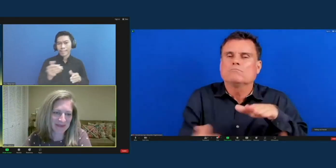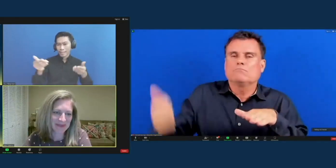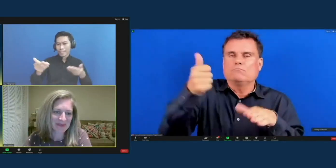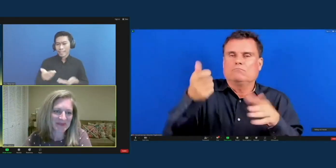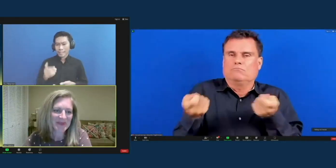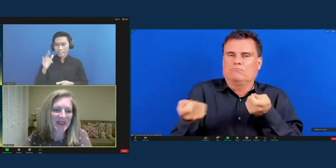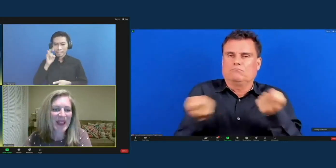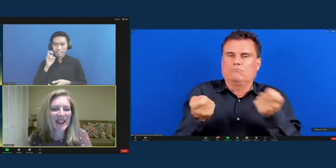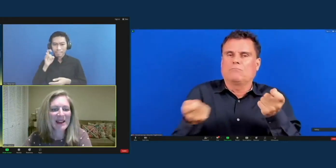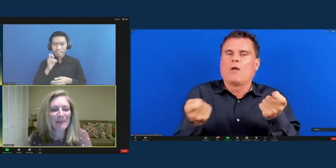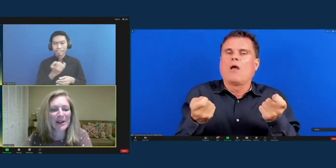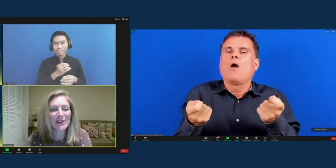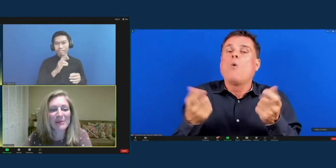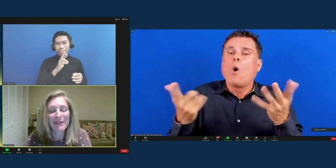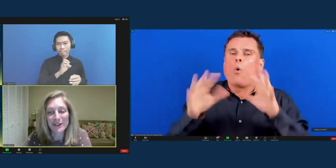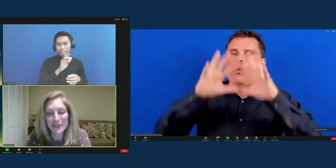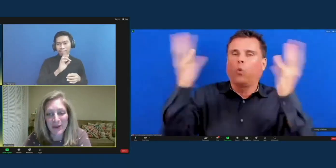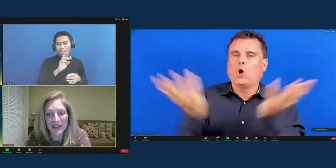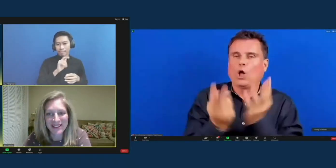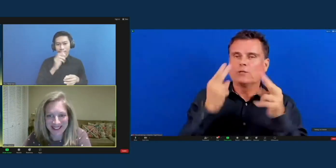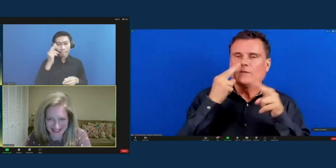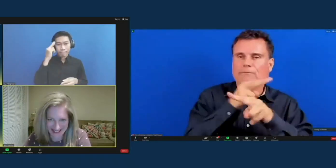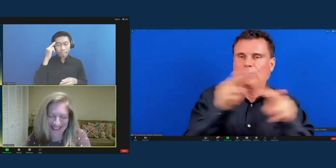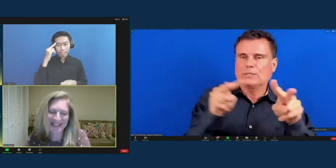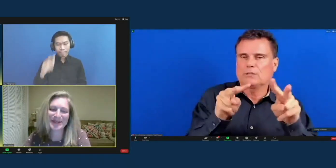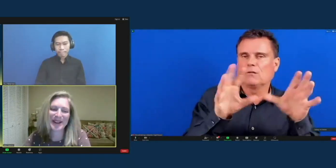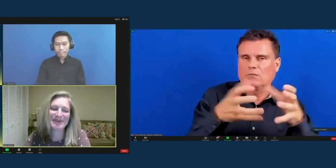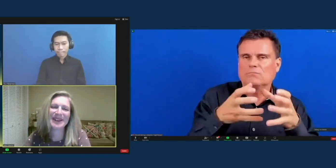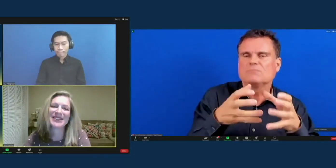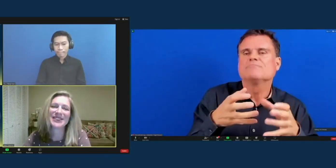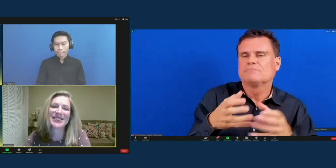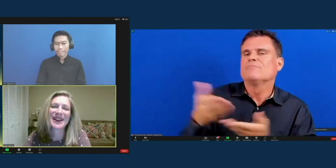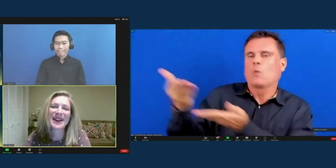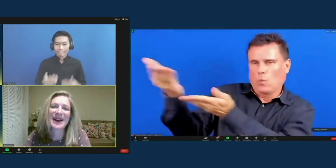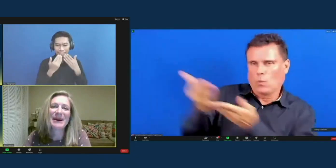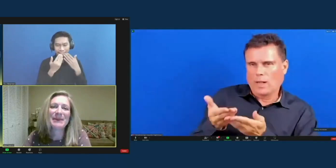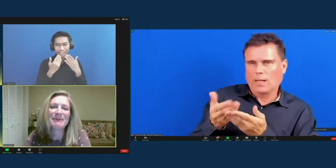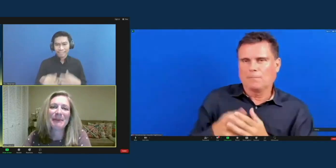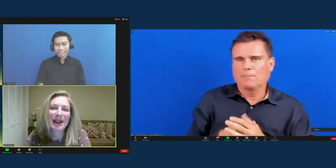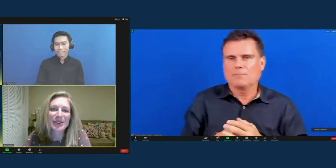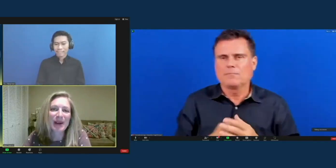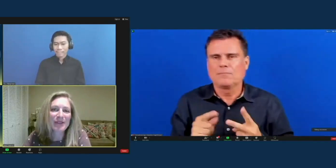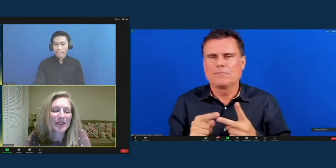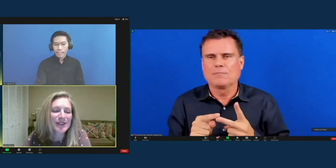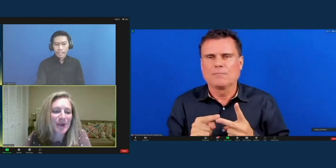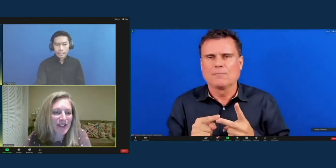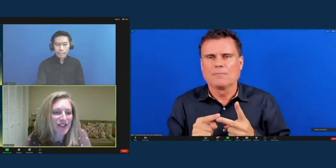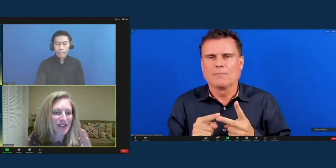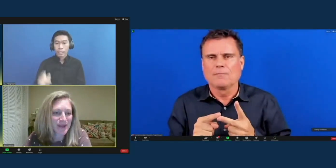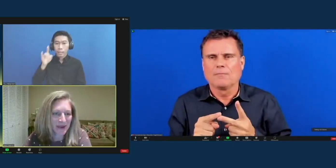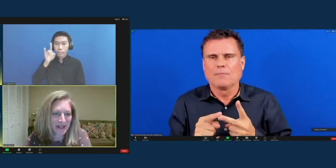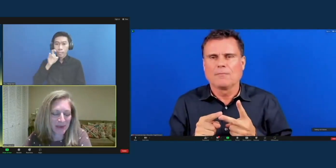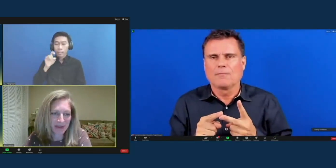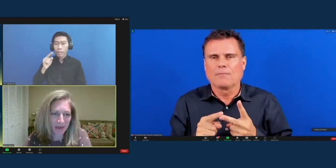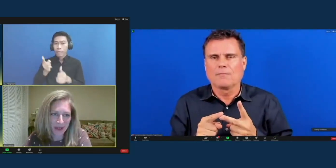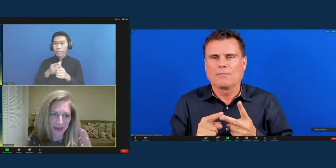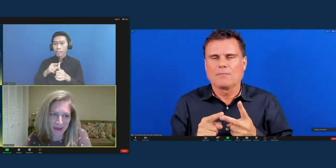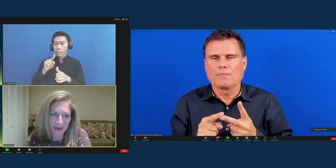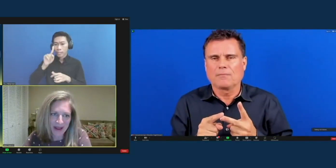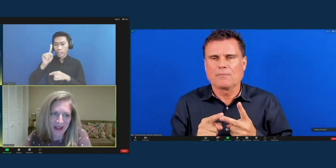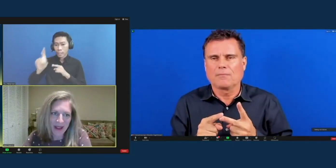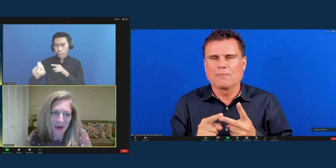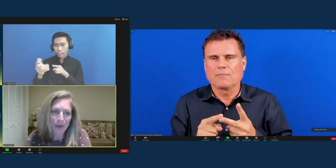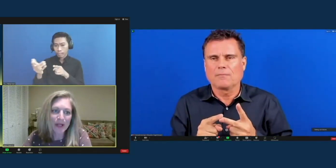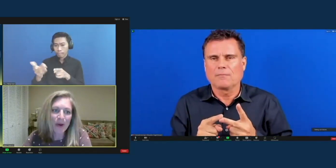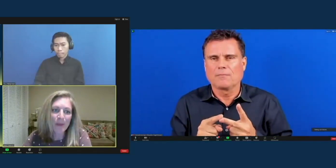Roberto. Michael, thank you very much. Michael, my first question is going to be for